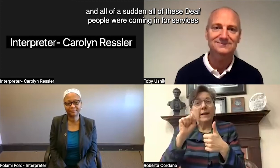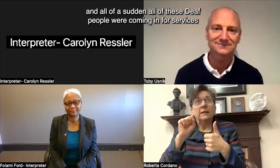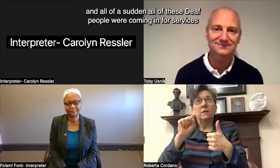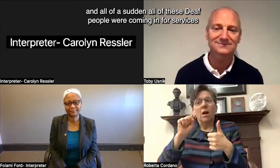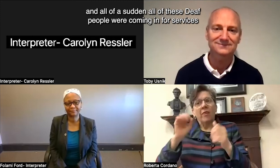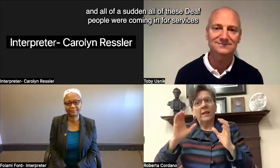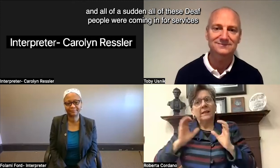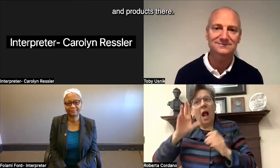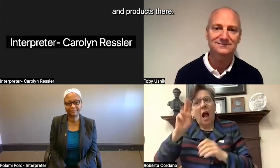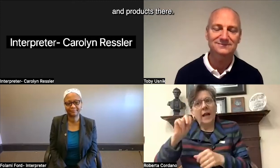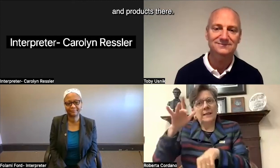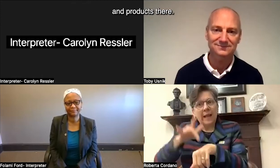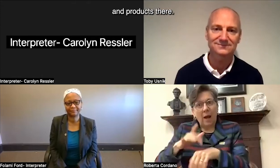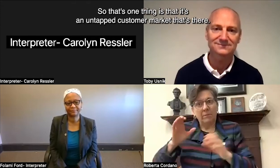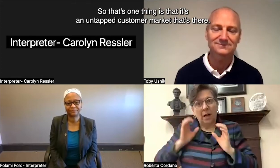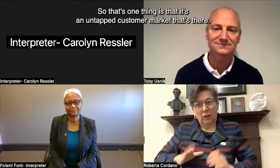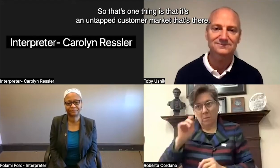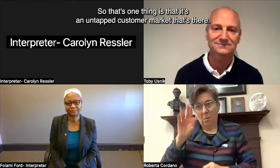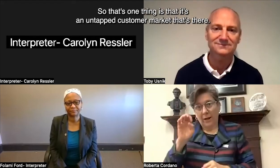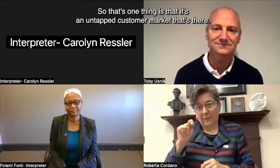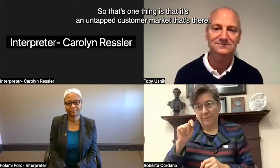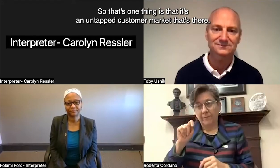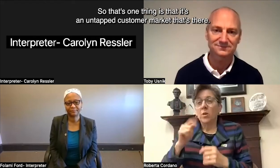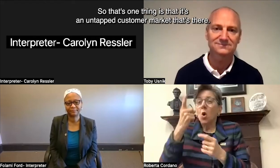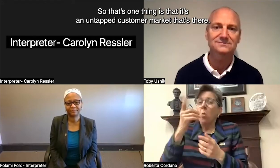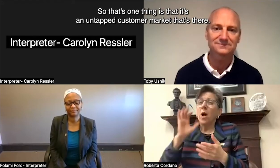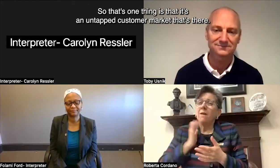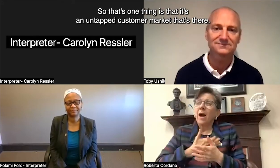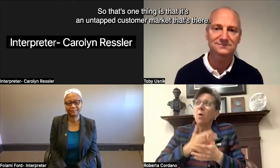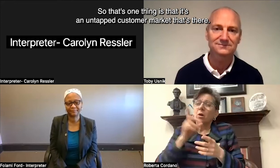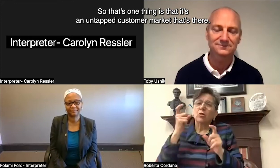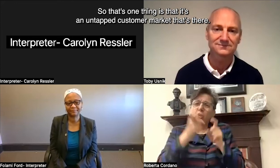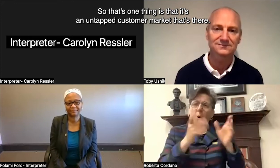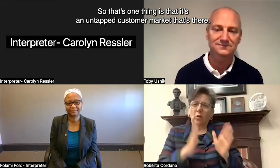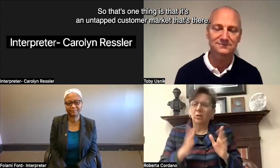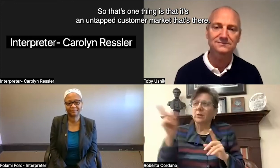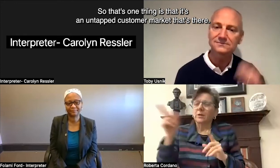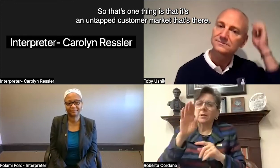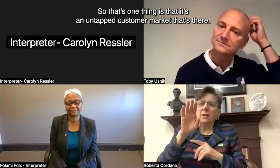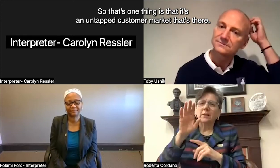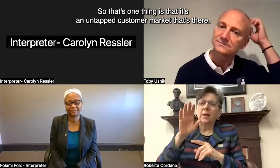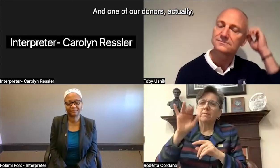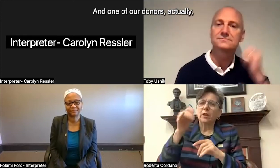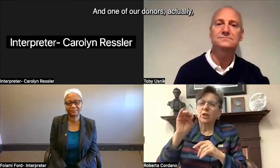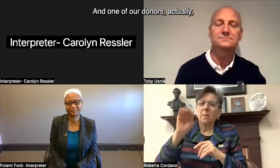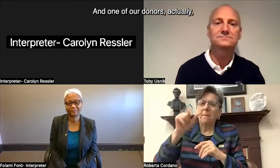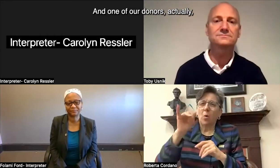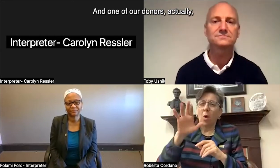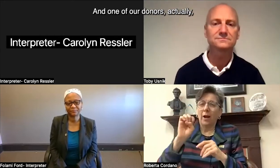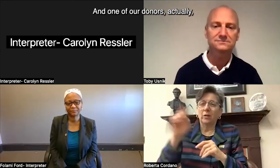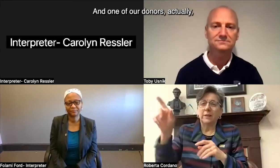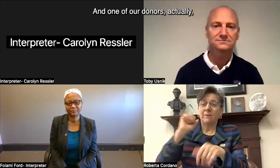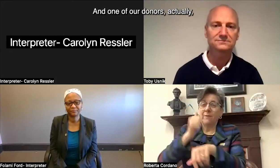products there. So, that's one thing, is that it's an untapped customer market that's there. And one of our donors actually,